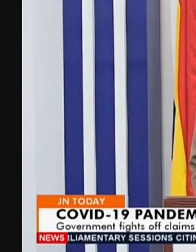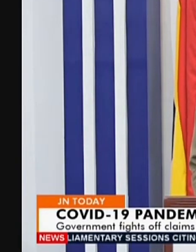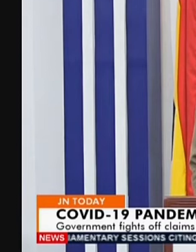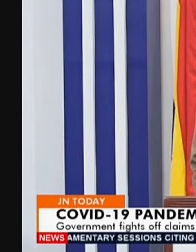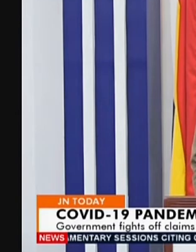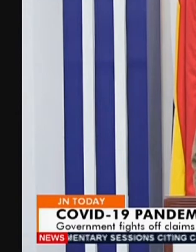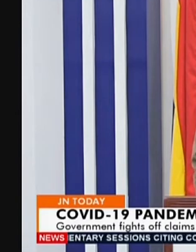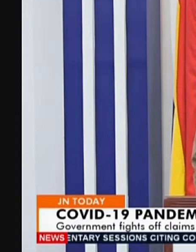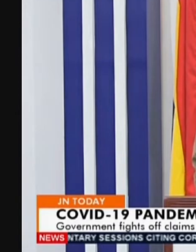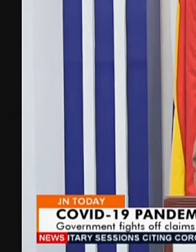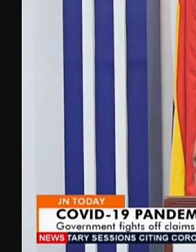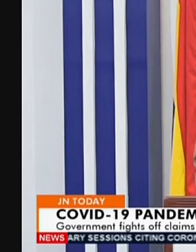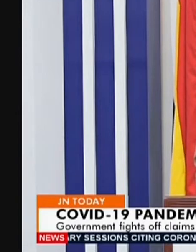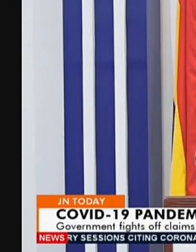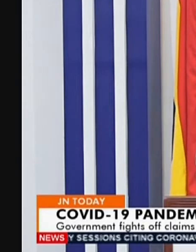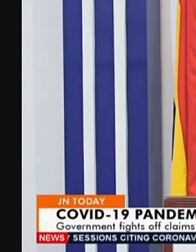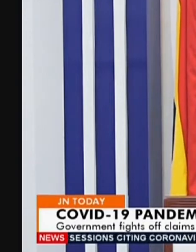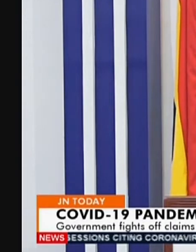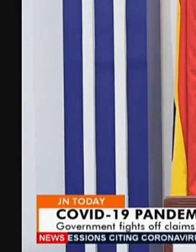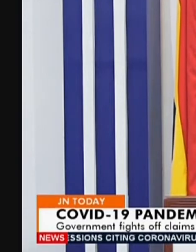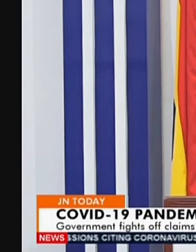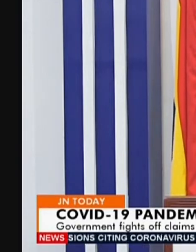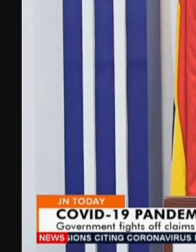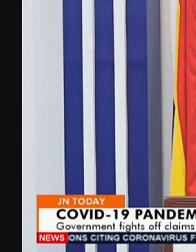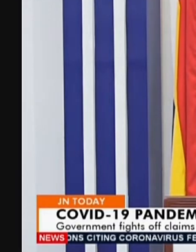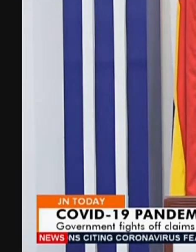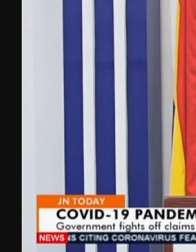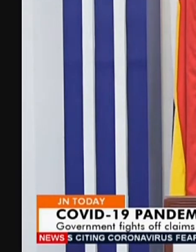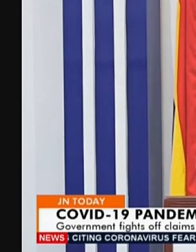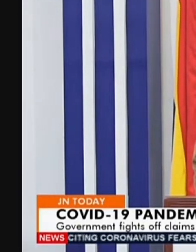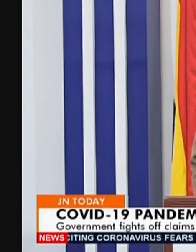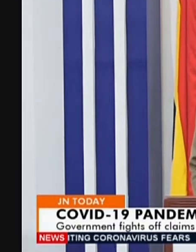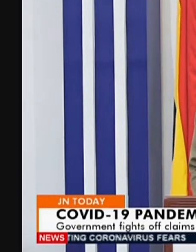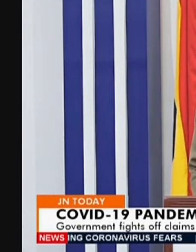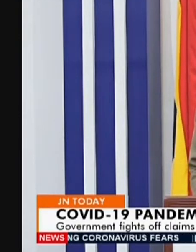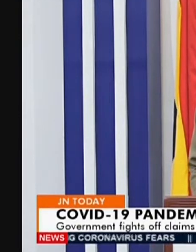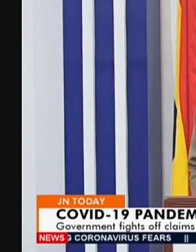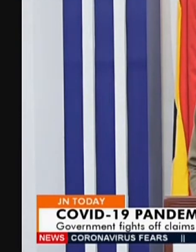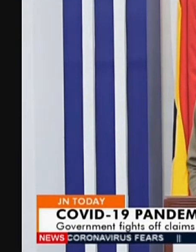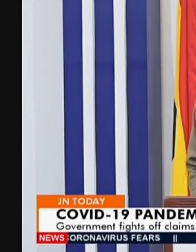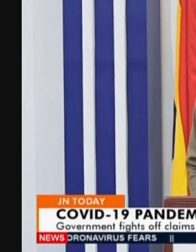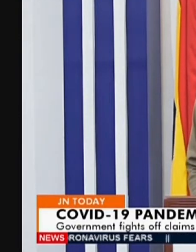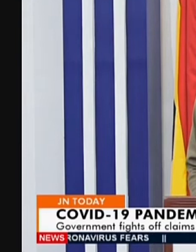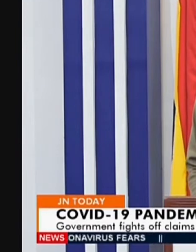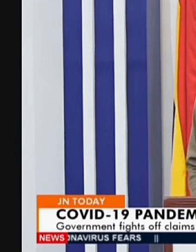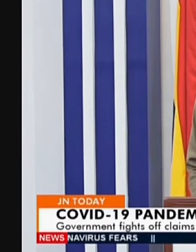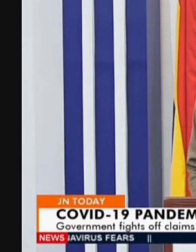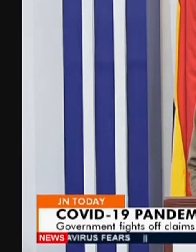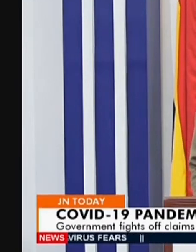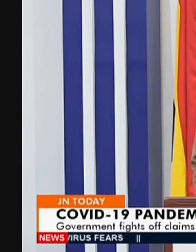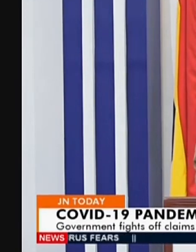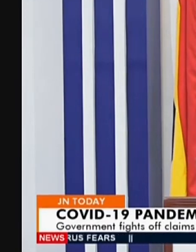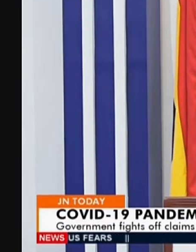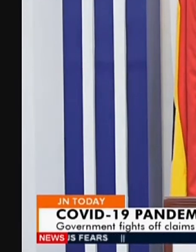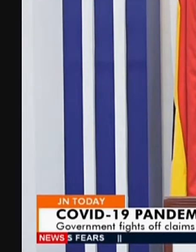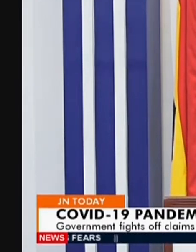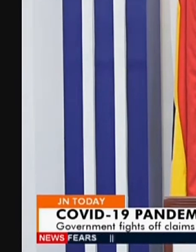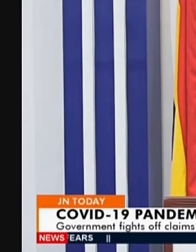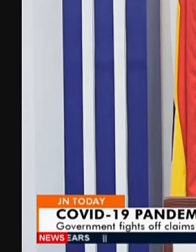had been bemoaned and roundly condemned by many well-meaning Ghanaians. Just days